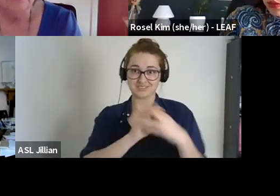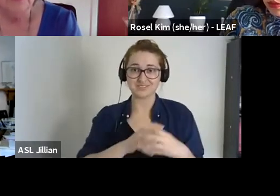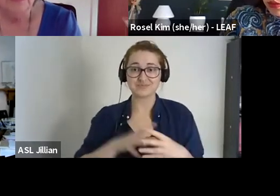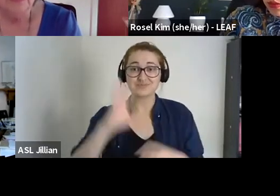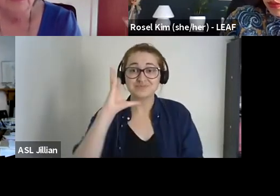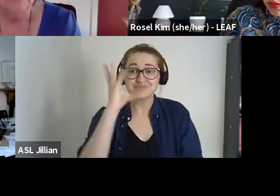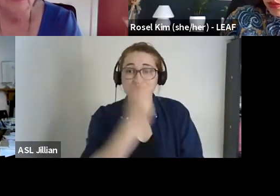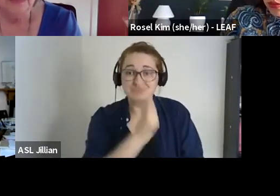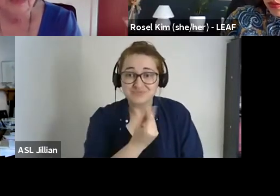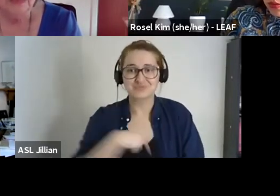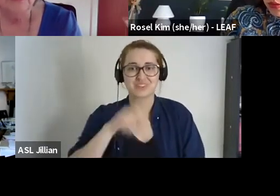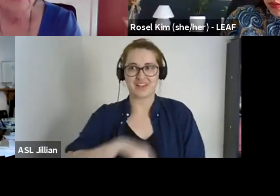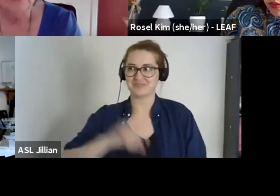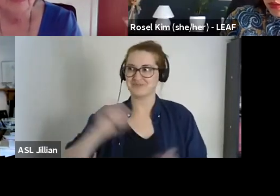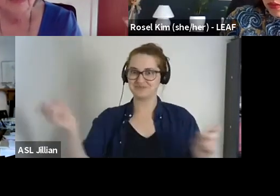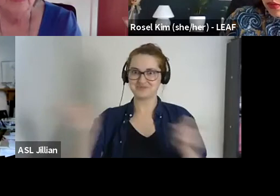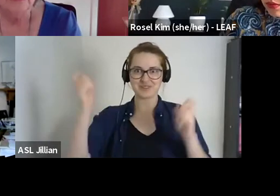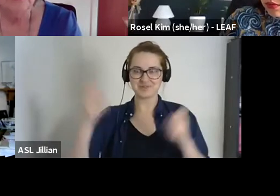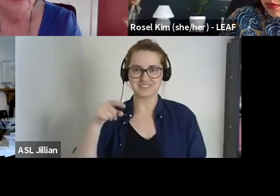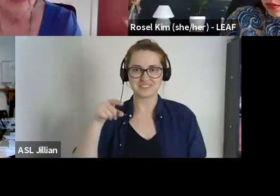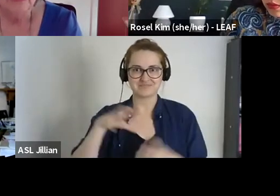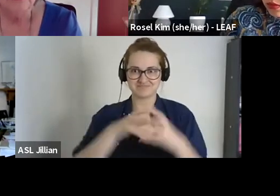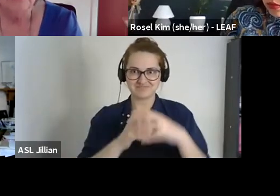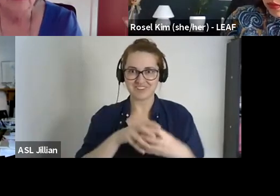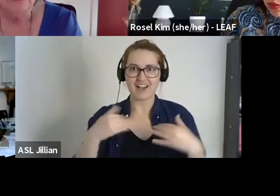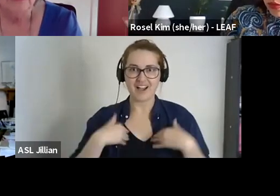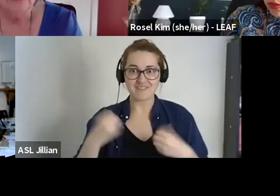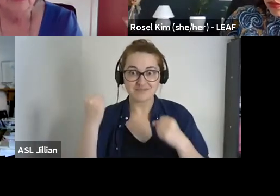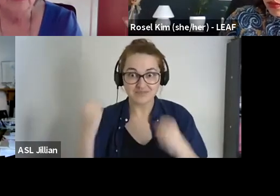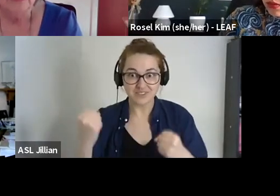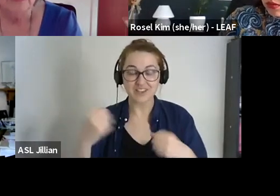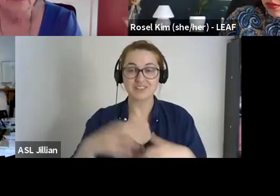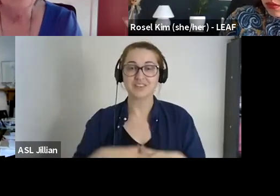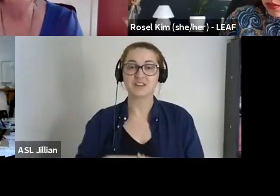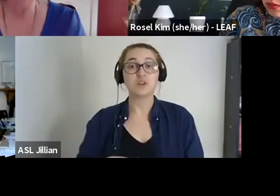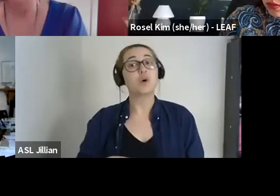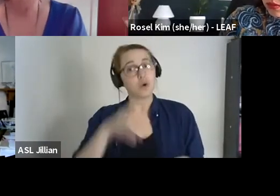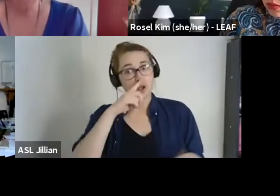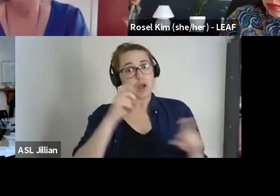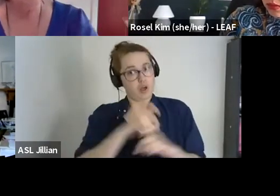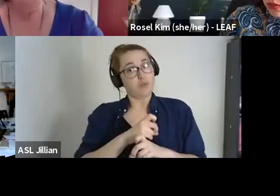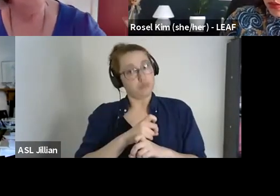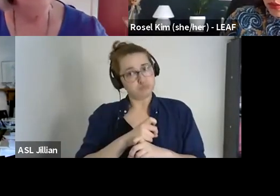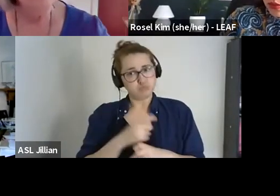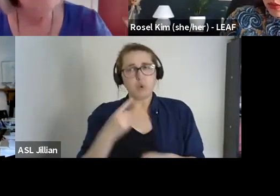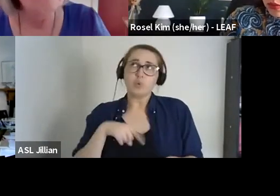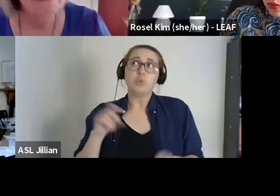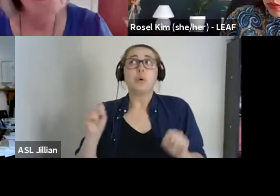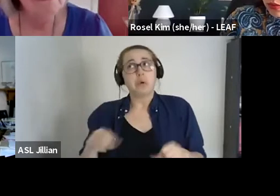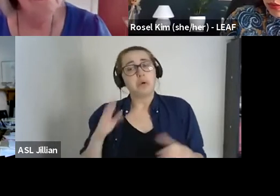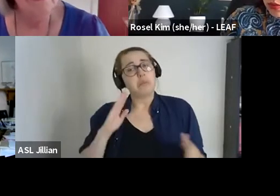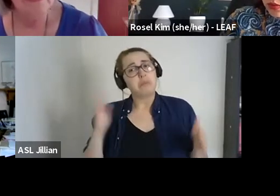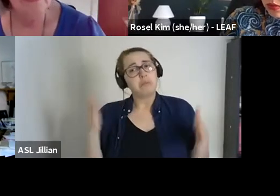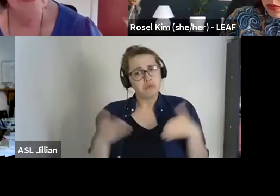to celebrate, and the strength of it that we need to focus on, not the complexity, because that's for sure something we could focus on, but that's